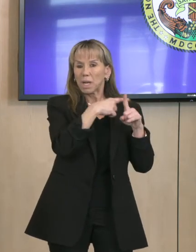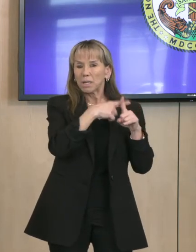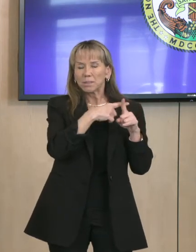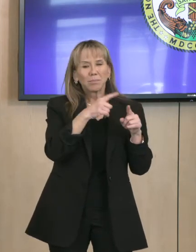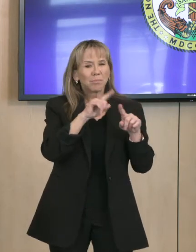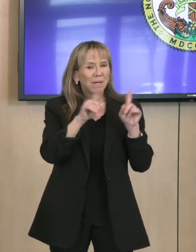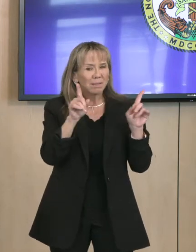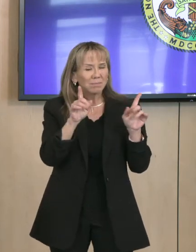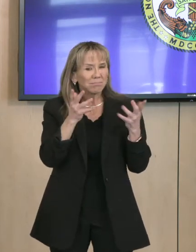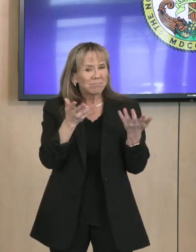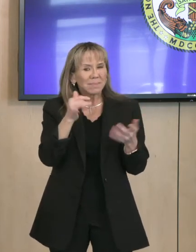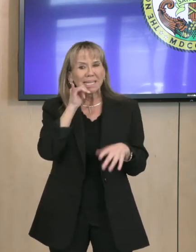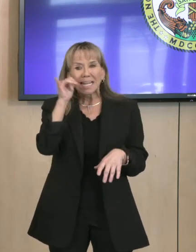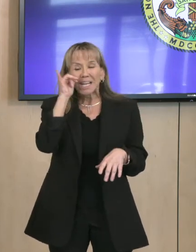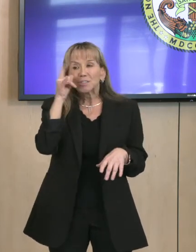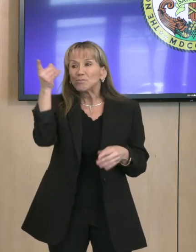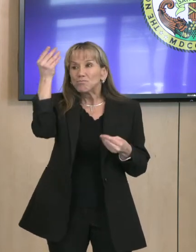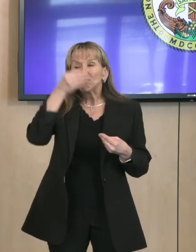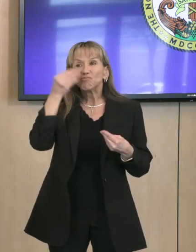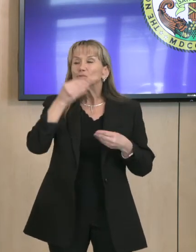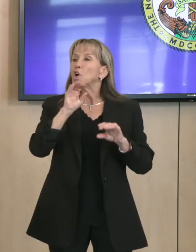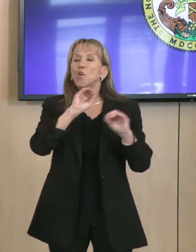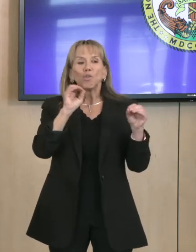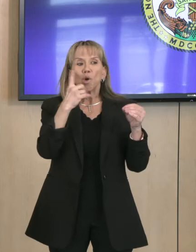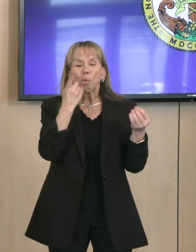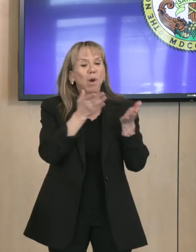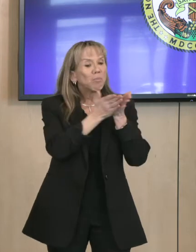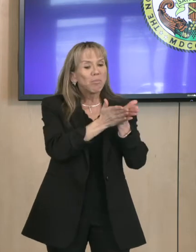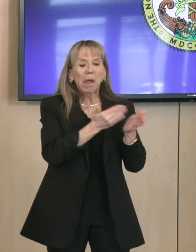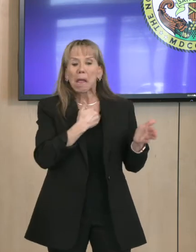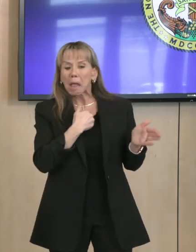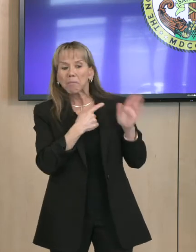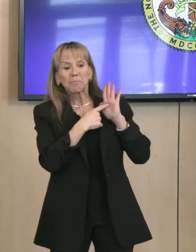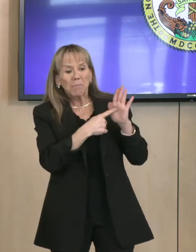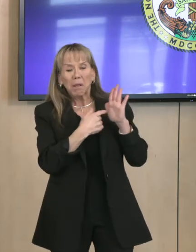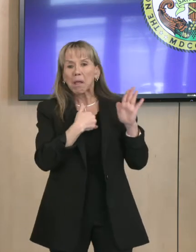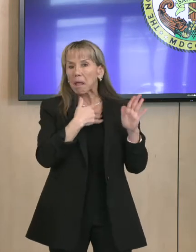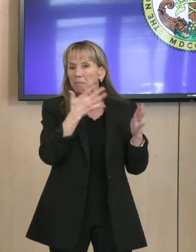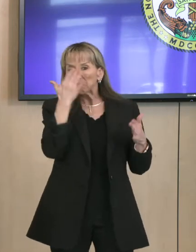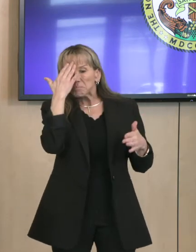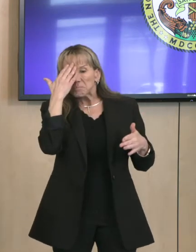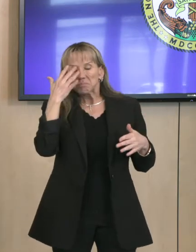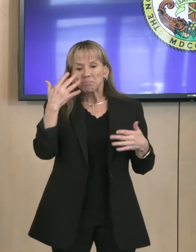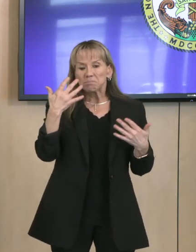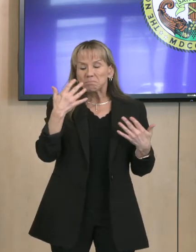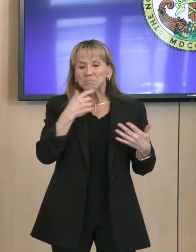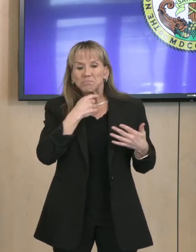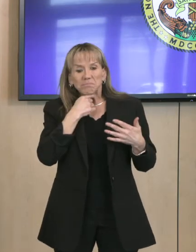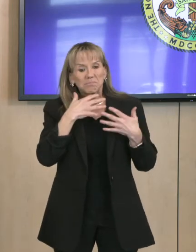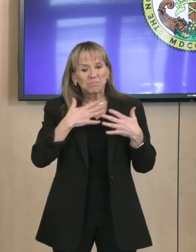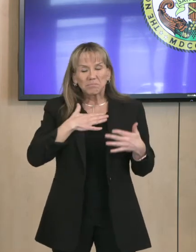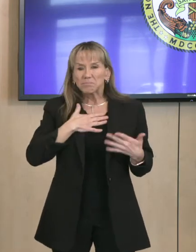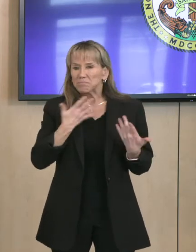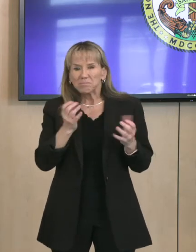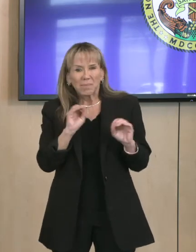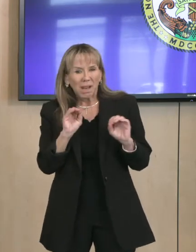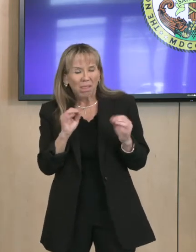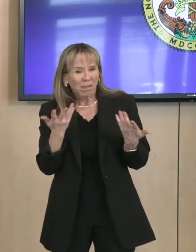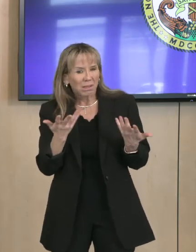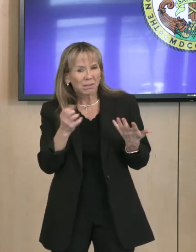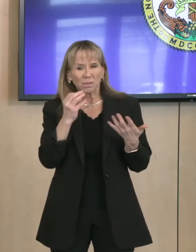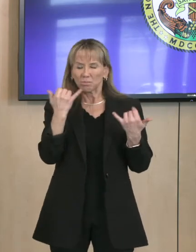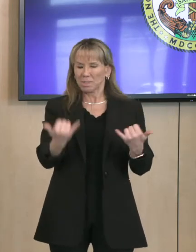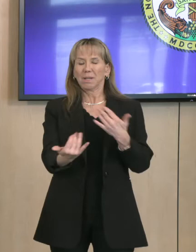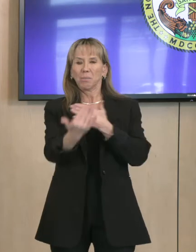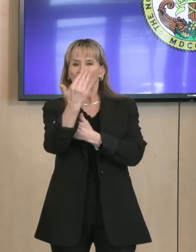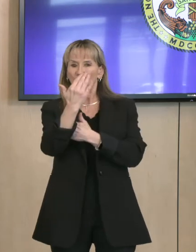that there were no one on board with any signs or symptoms. So, many of the passengers got a letter this morning saying